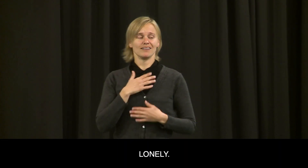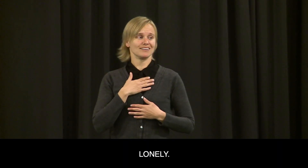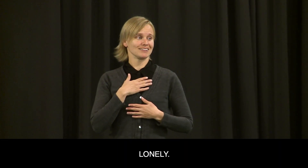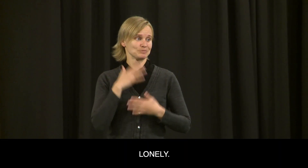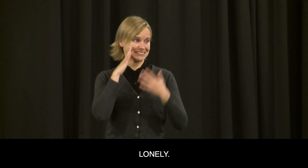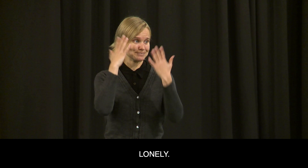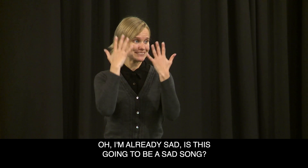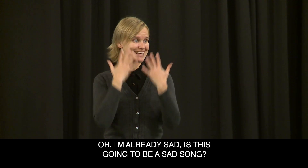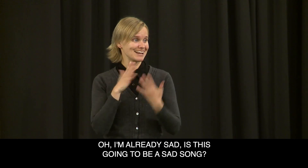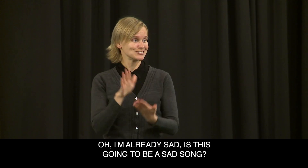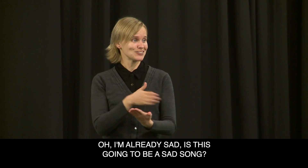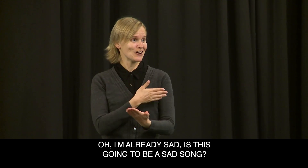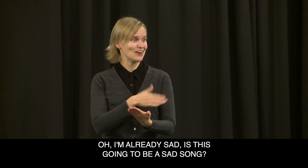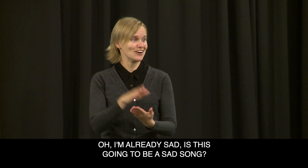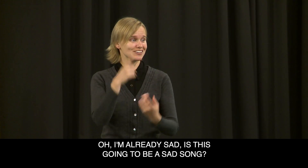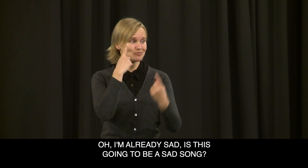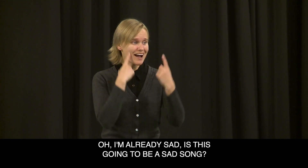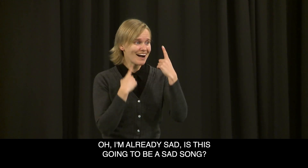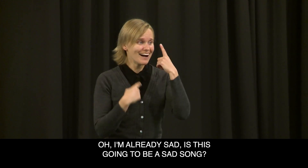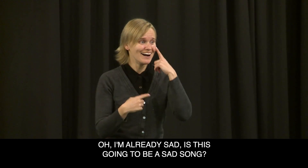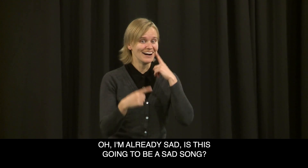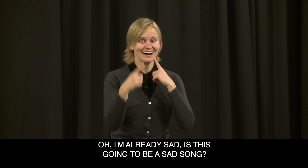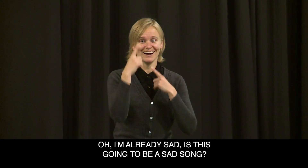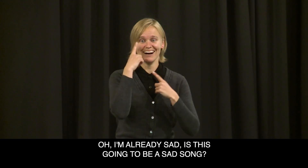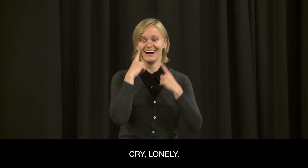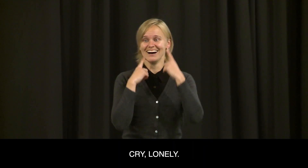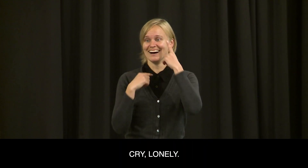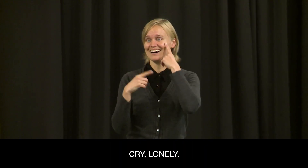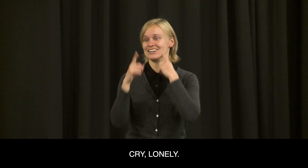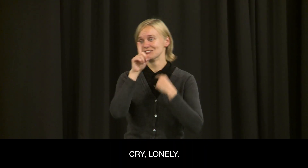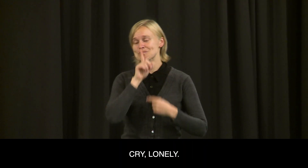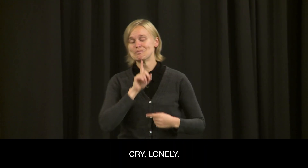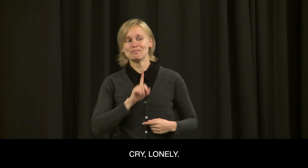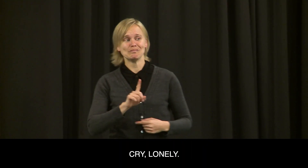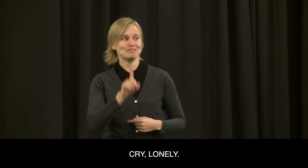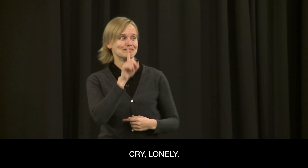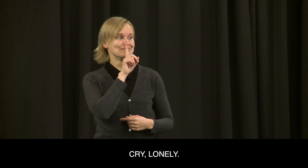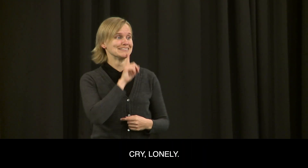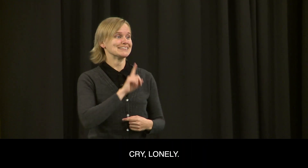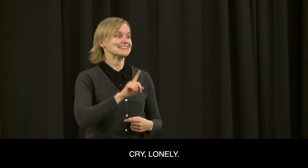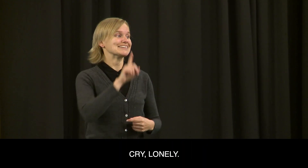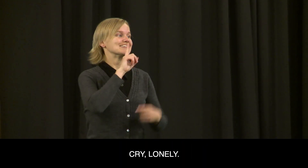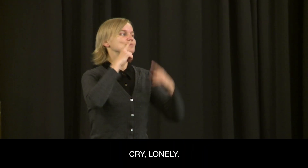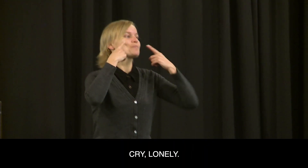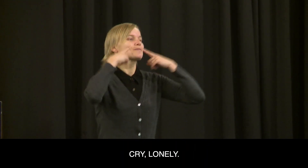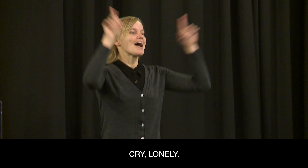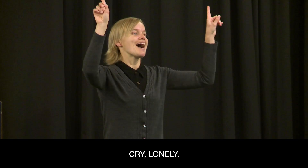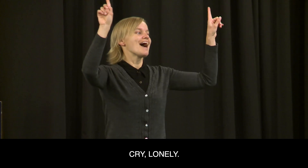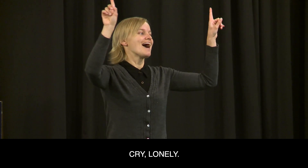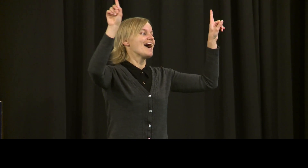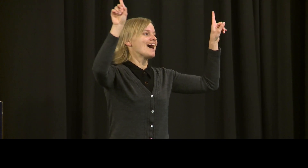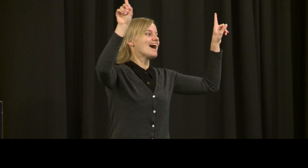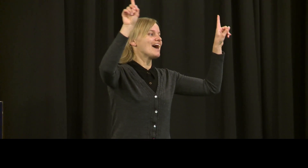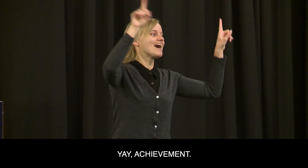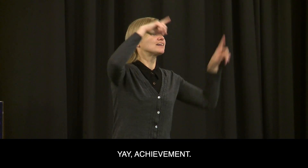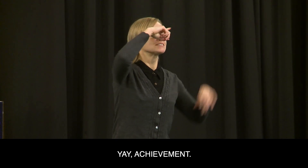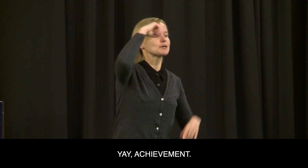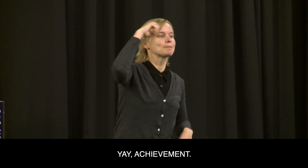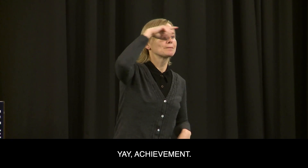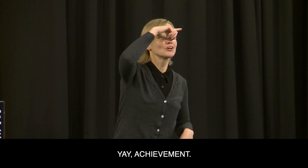Lonely. Aw, I'm already sad. Is this going to be a sad song? Cry. Lonely. Yay,